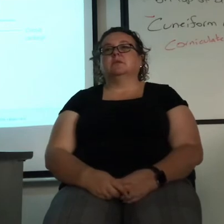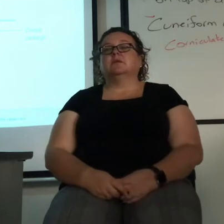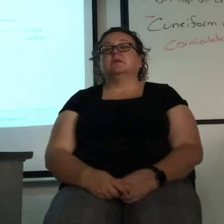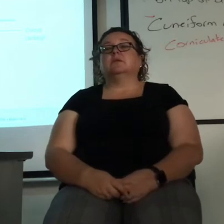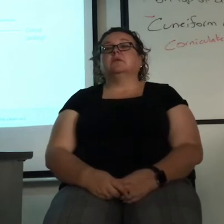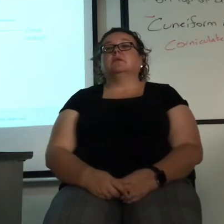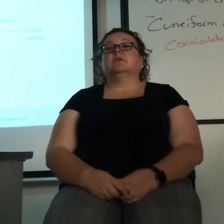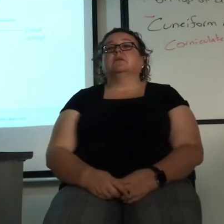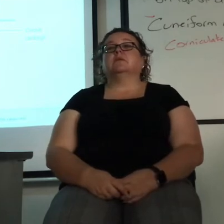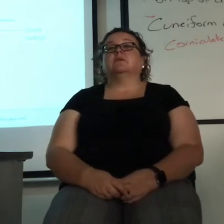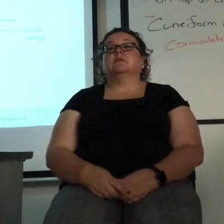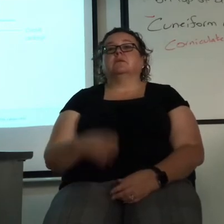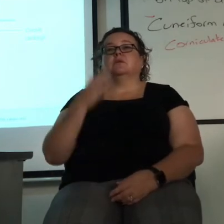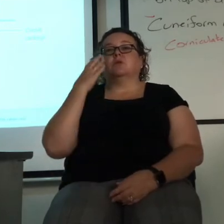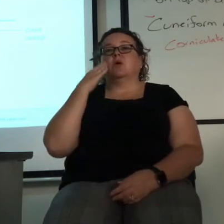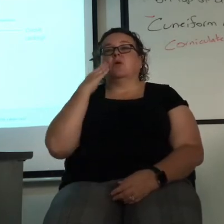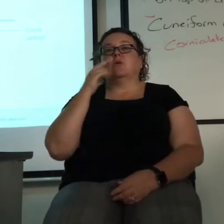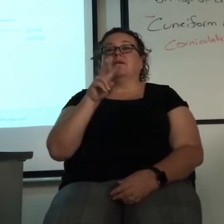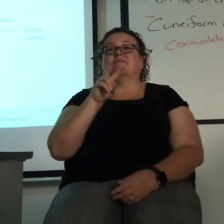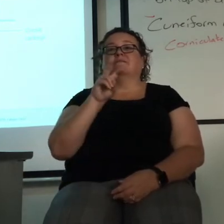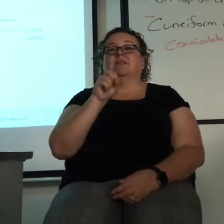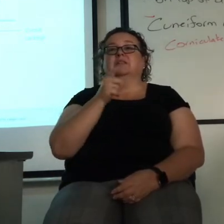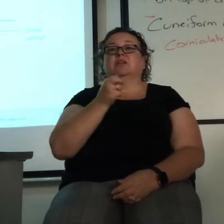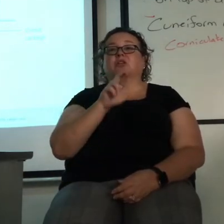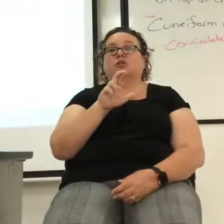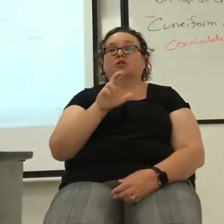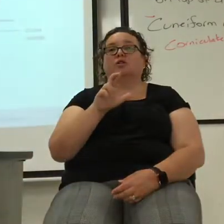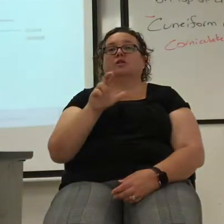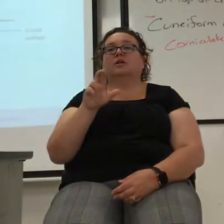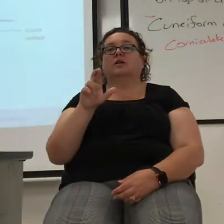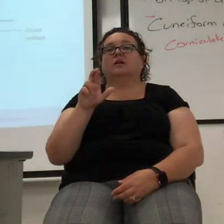Know the vestibular ligament and the vocal ligament.